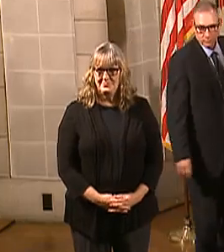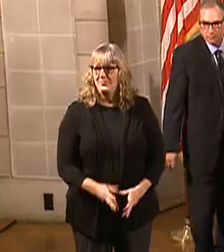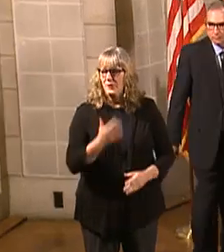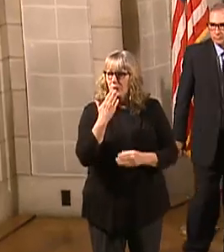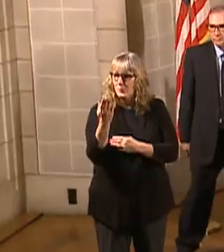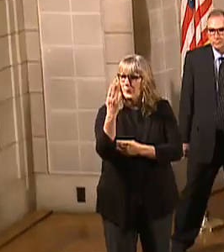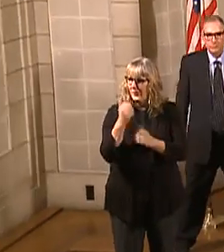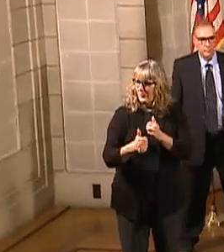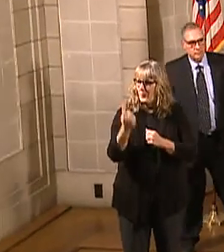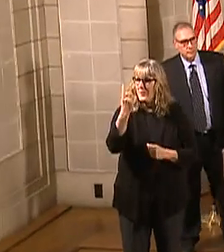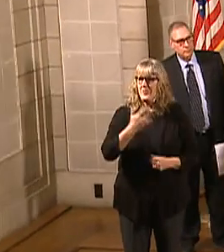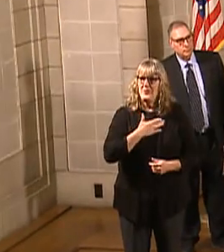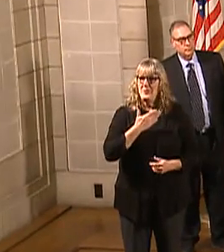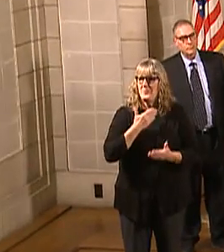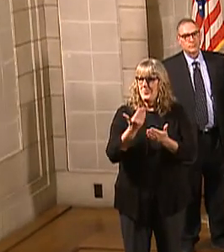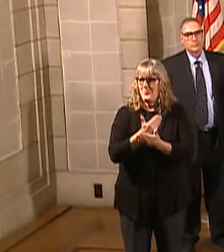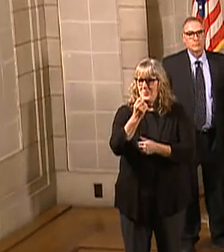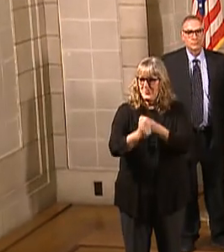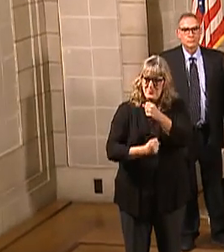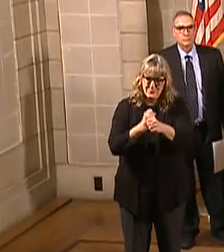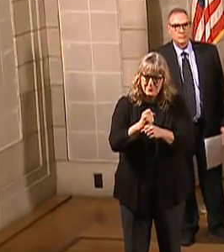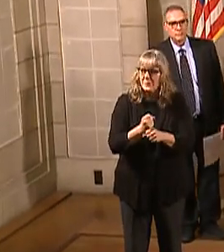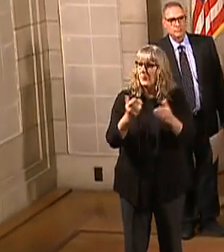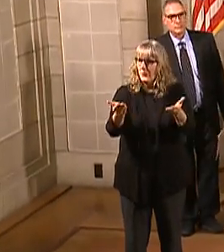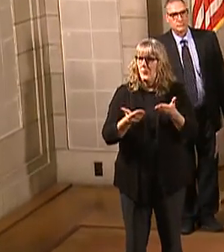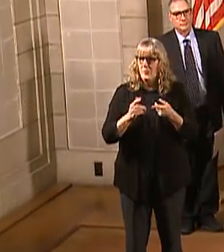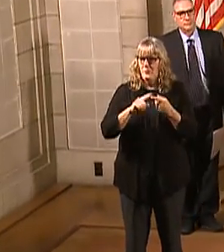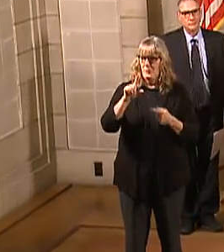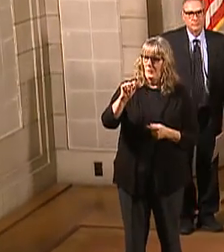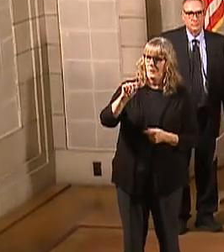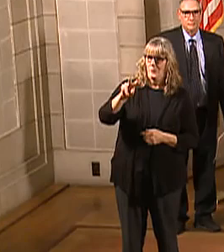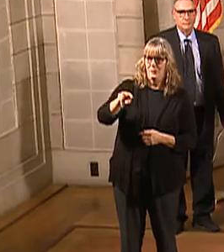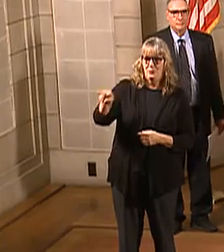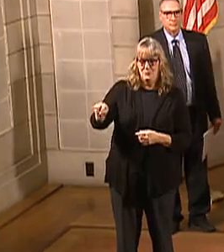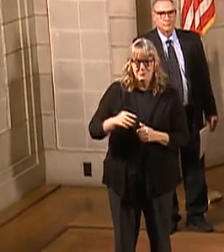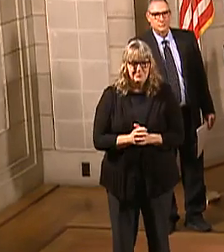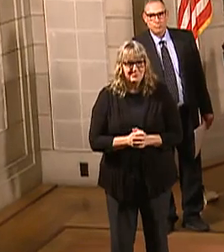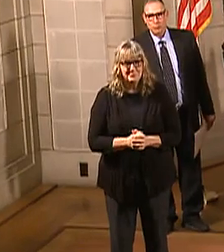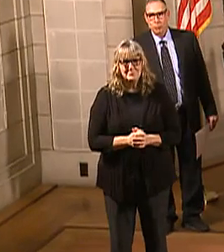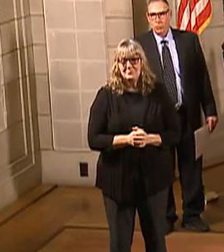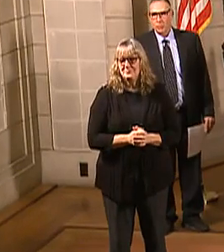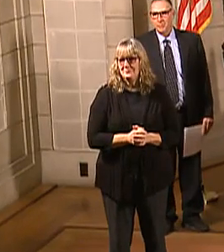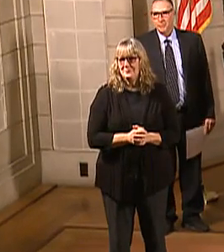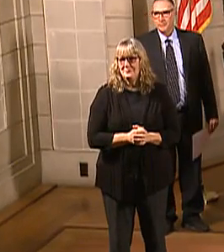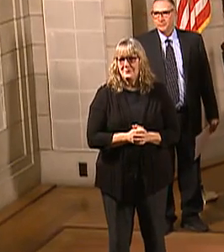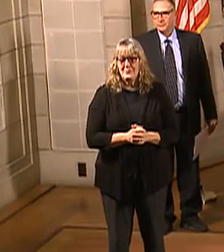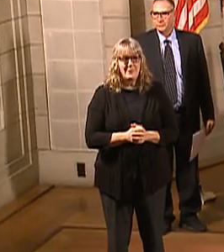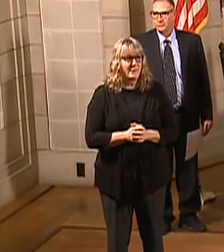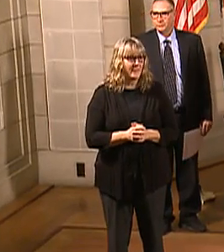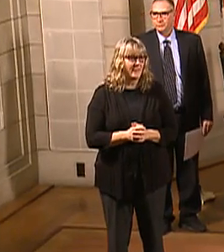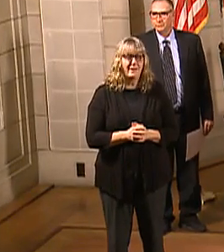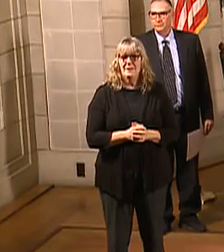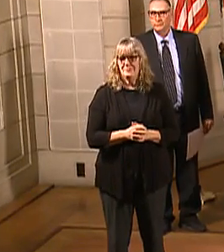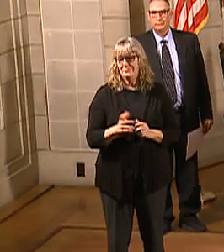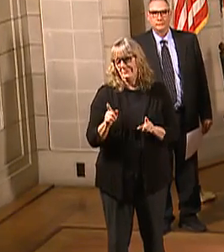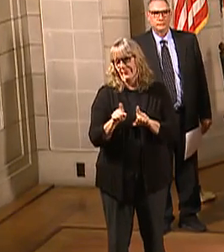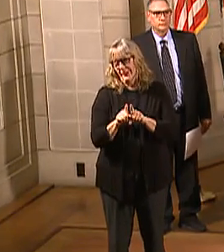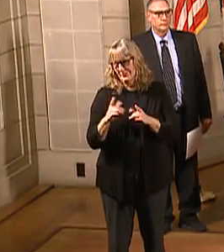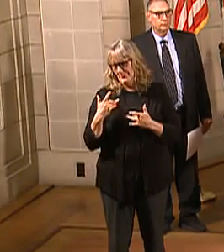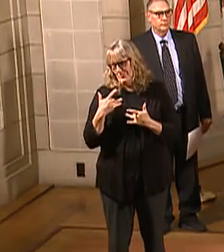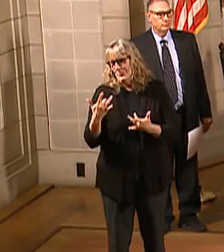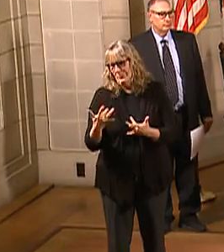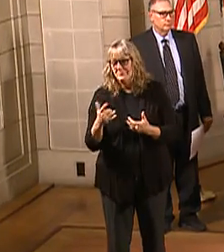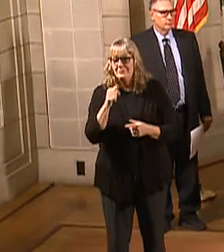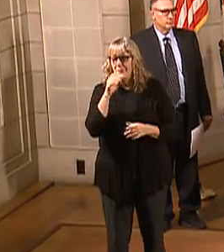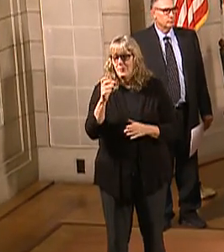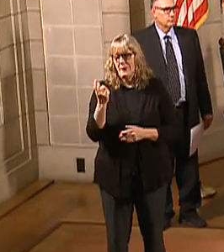Good morning, everybody. Happy New Year. Welcome to 2022. And as usual, except we didn't do this last year